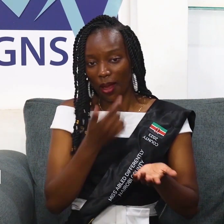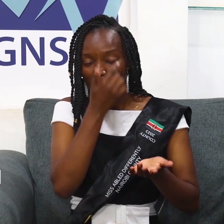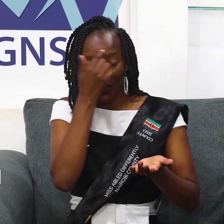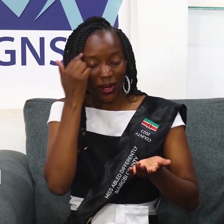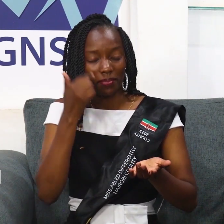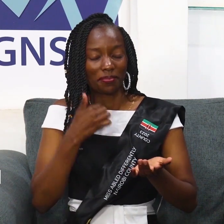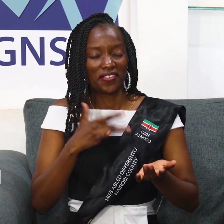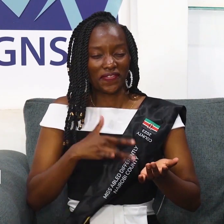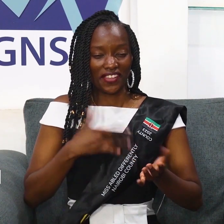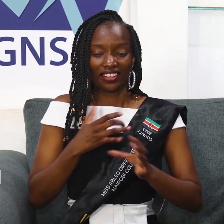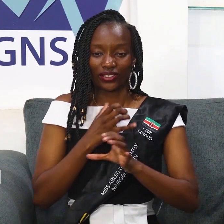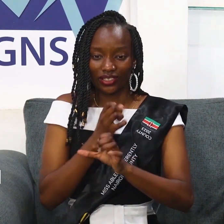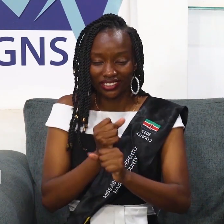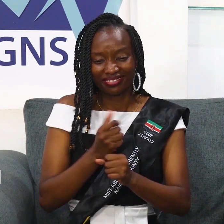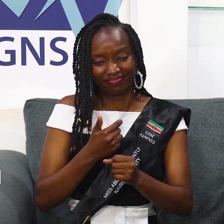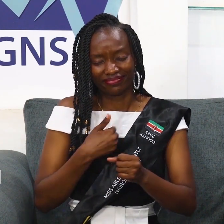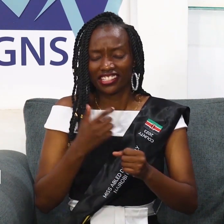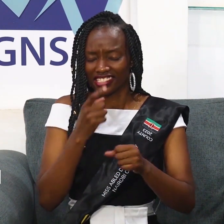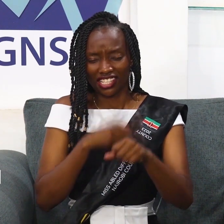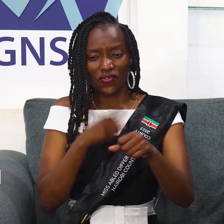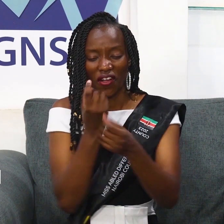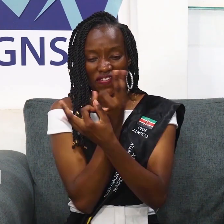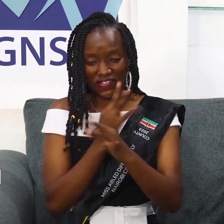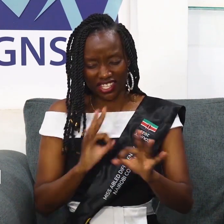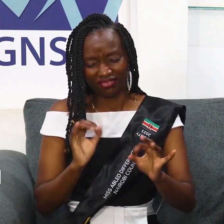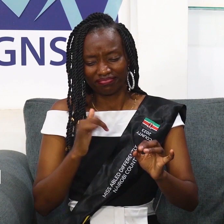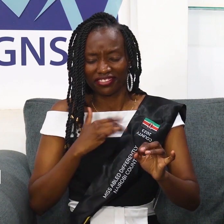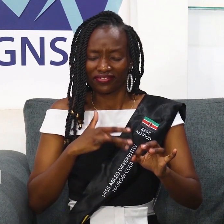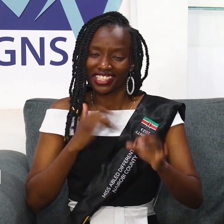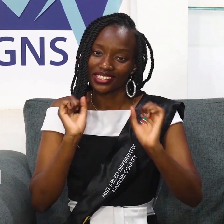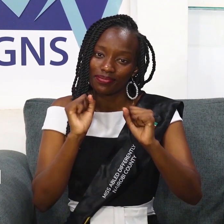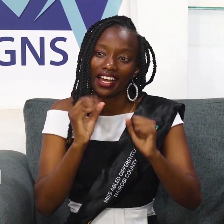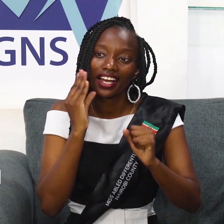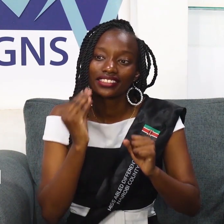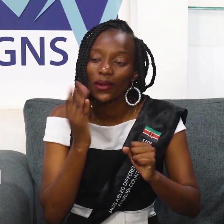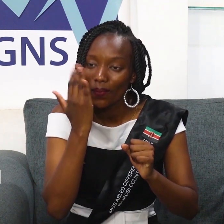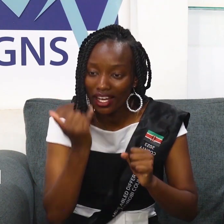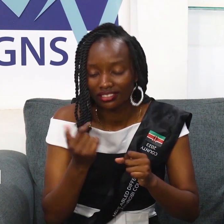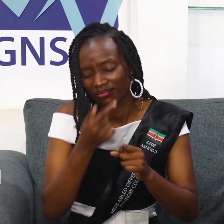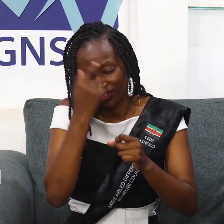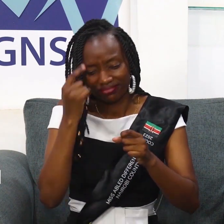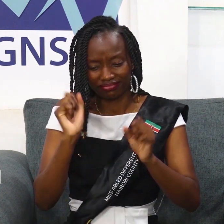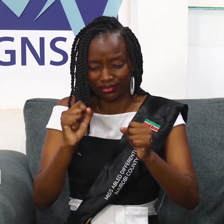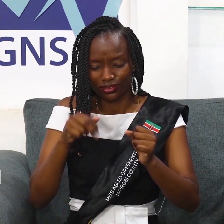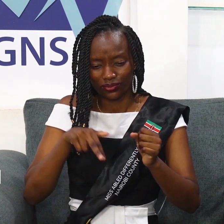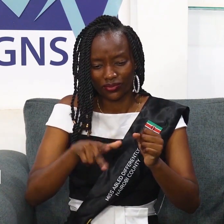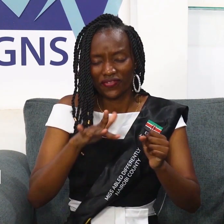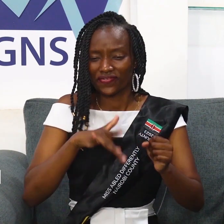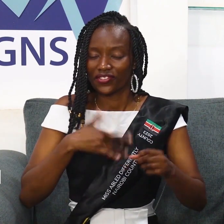For me, what excited me the most was the confidence and the freeness that each and every person had, and it